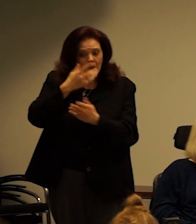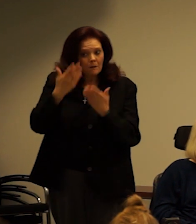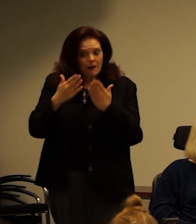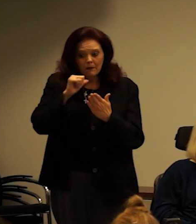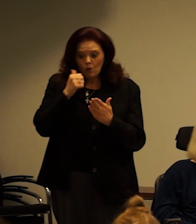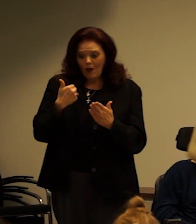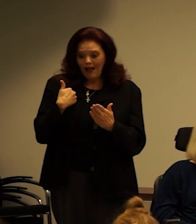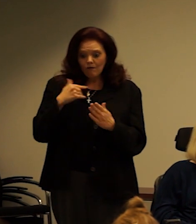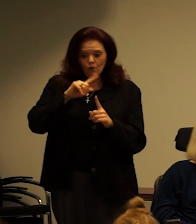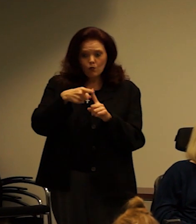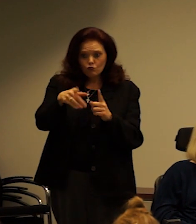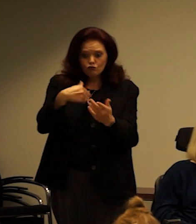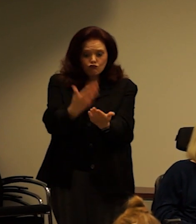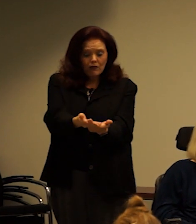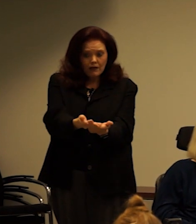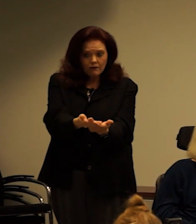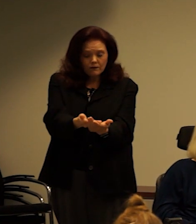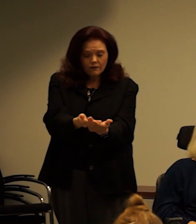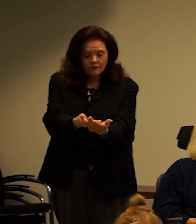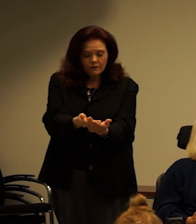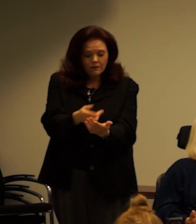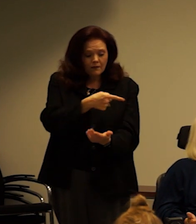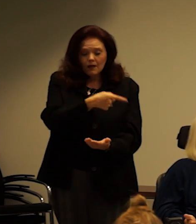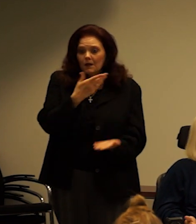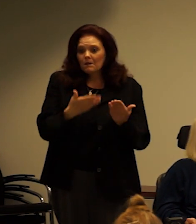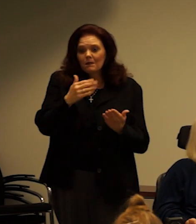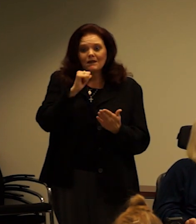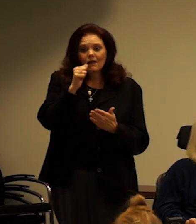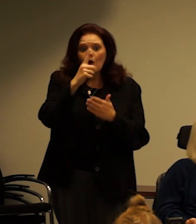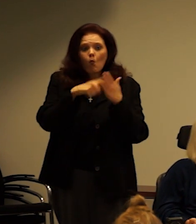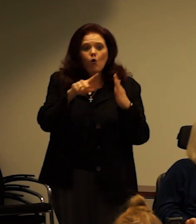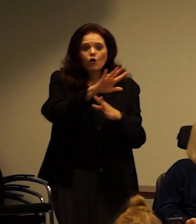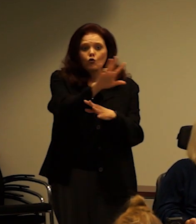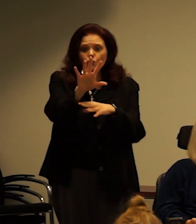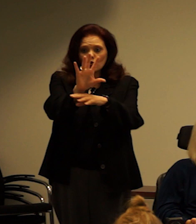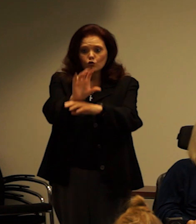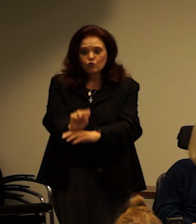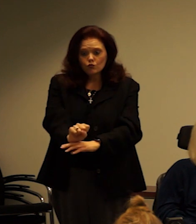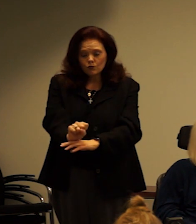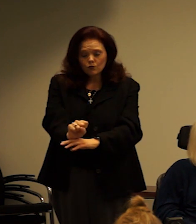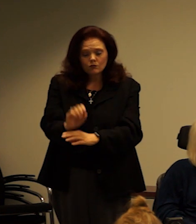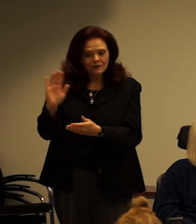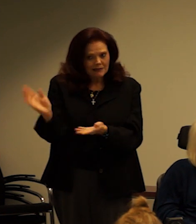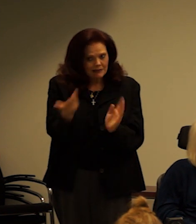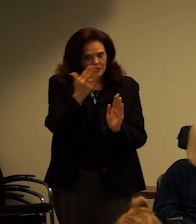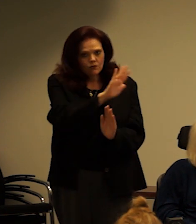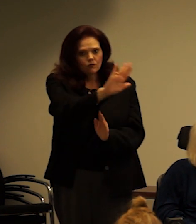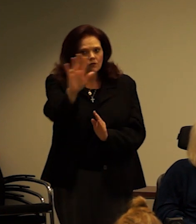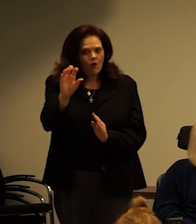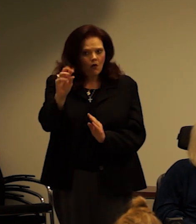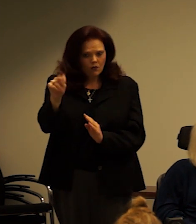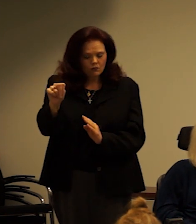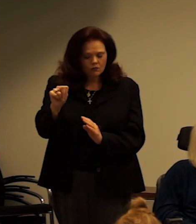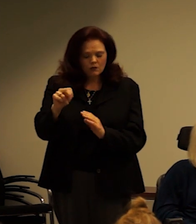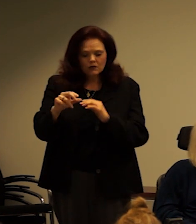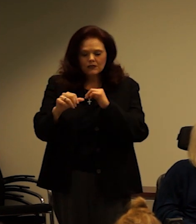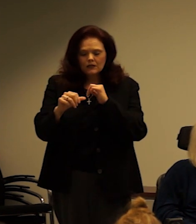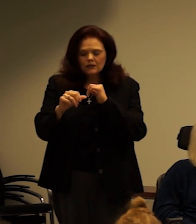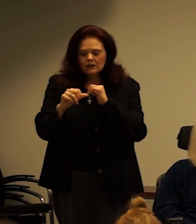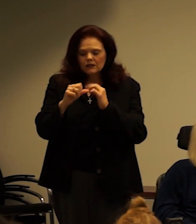have it when you arrive. And it might not be what you're used to. Right. Take your own. Assistive